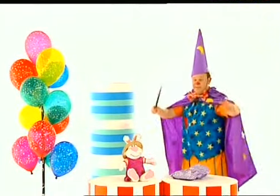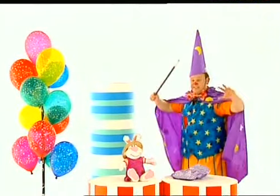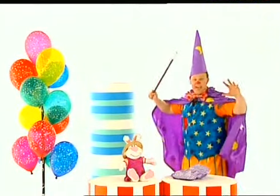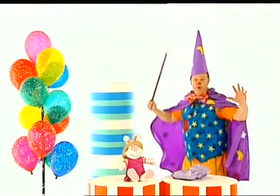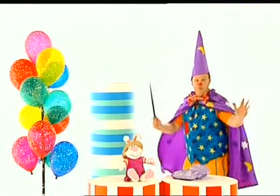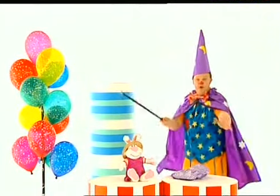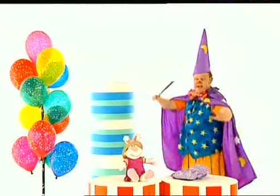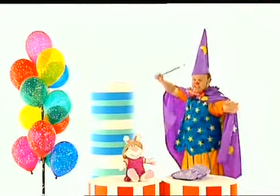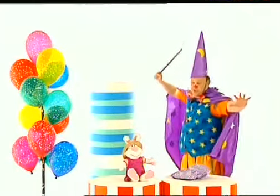Flippity-floppity whiz!